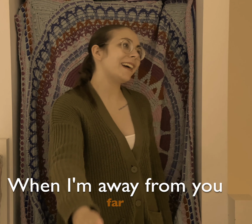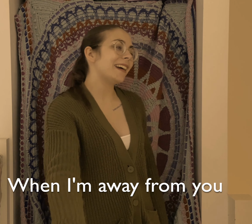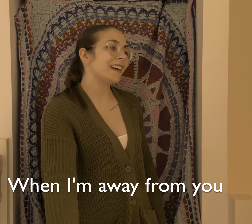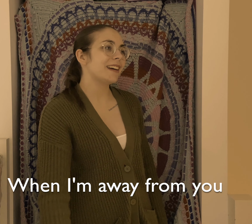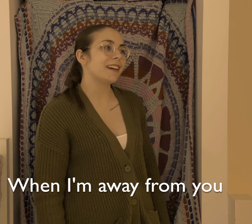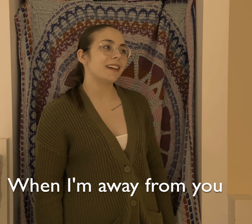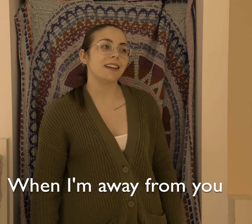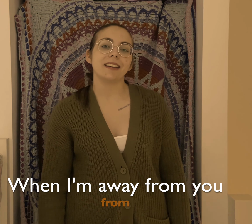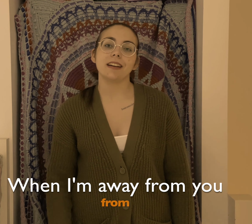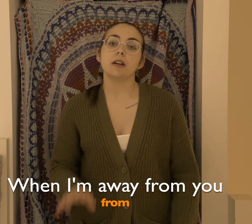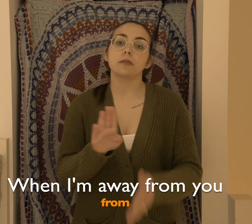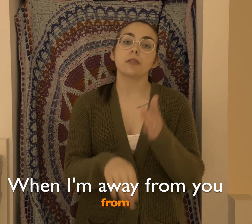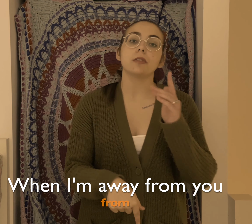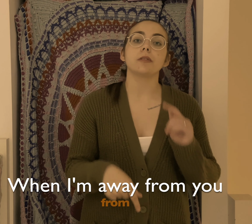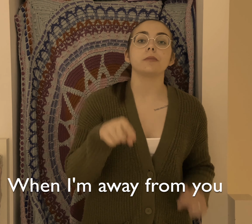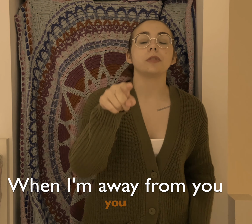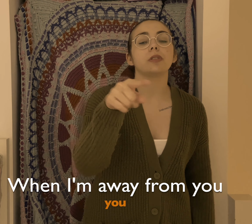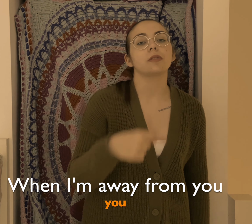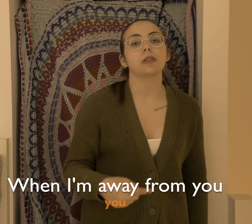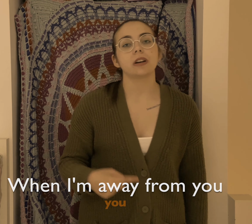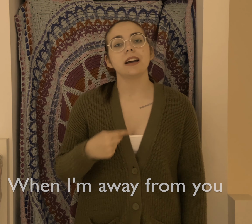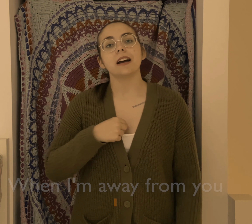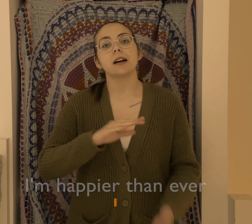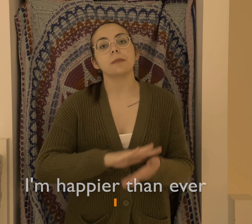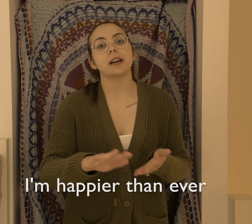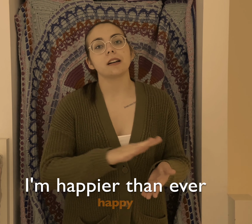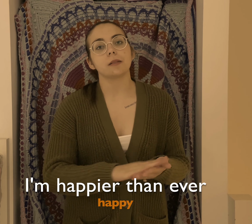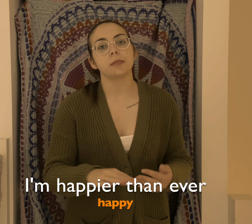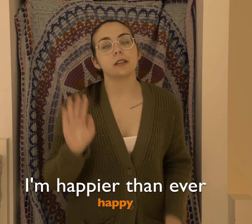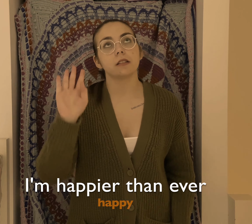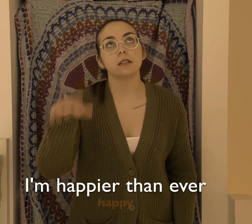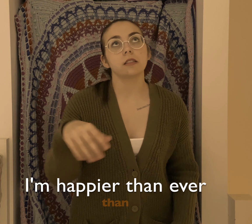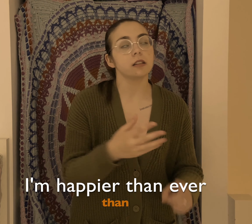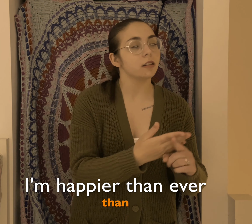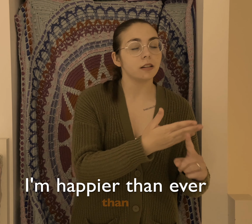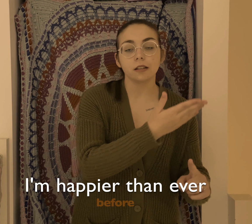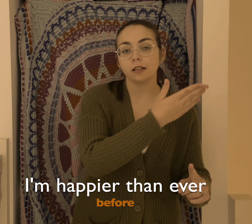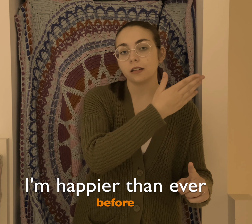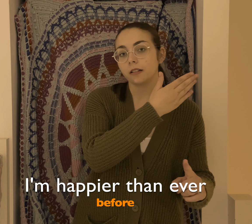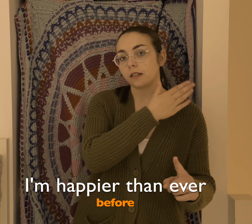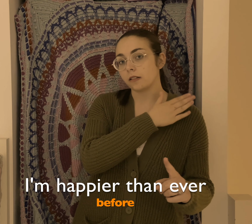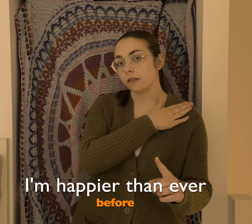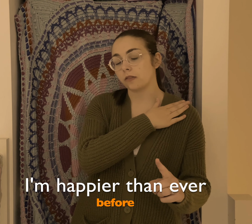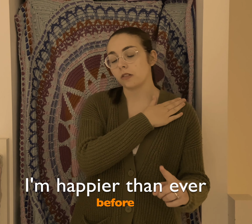from you I'm happier than ever